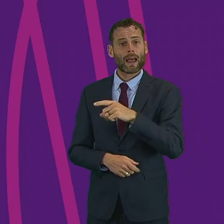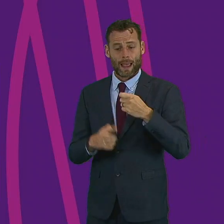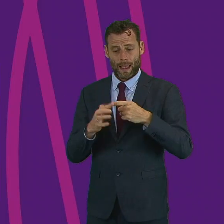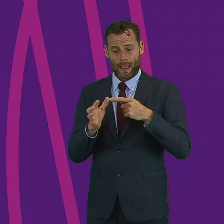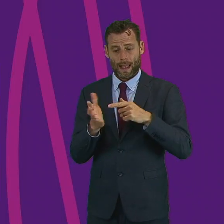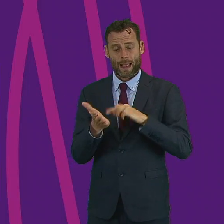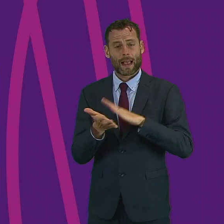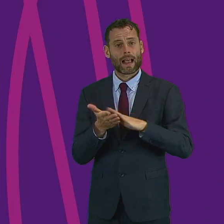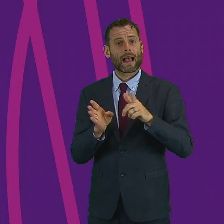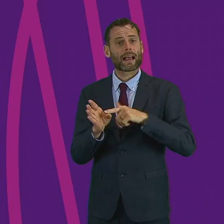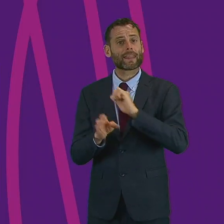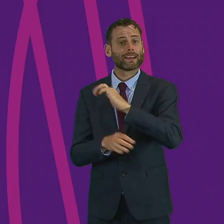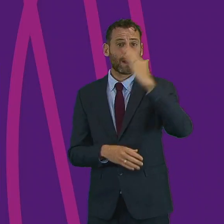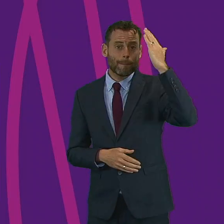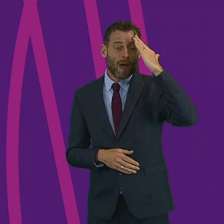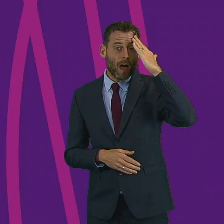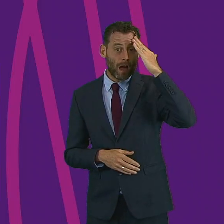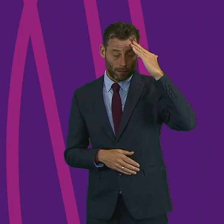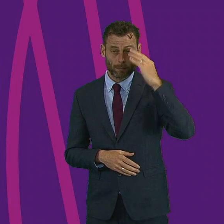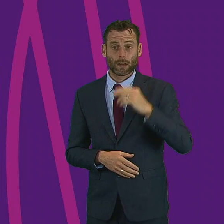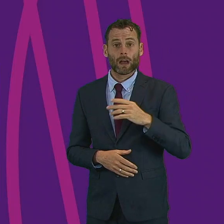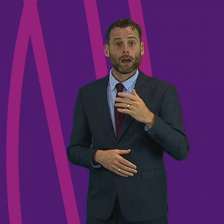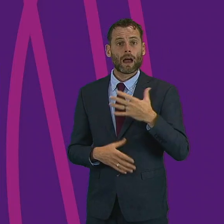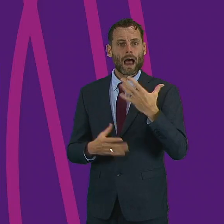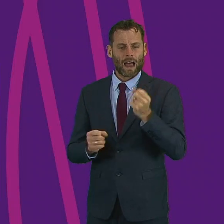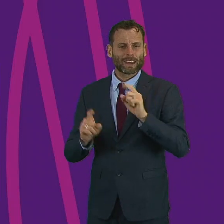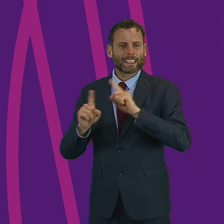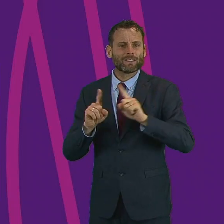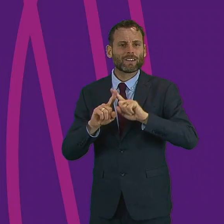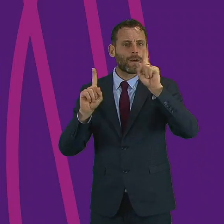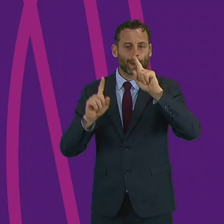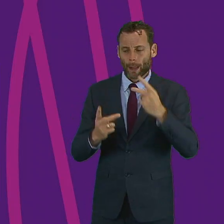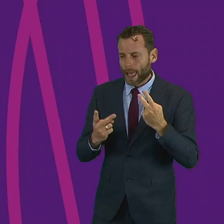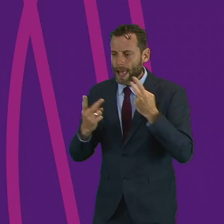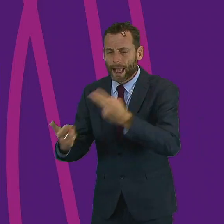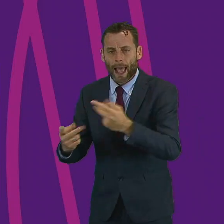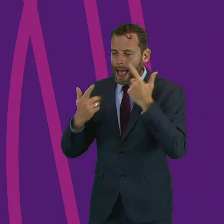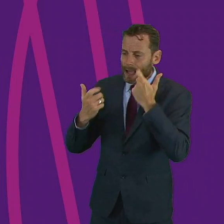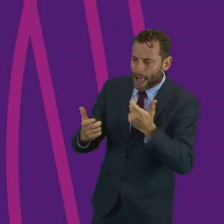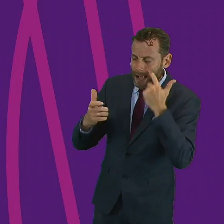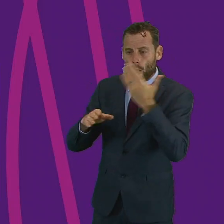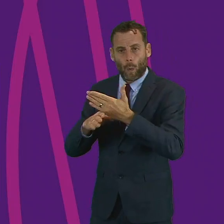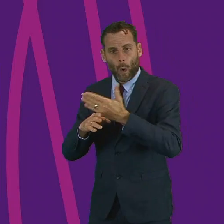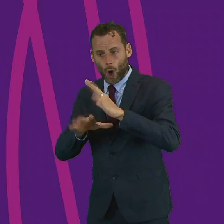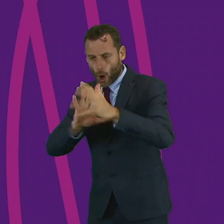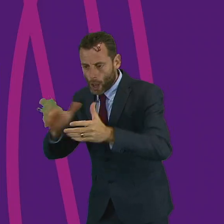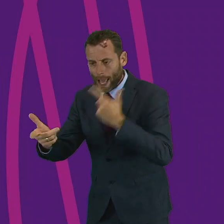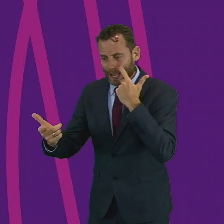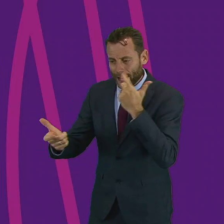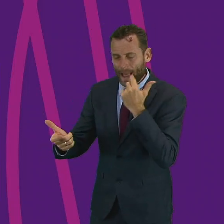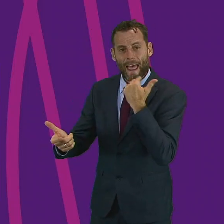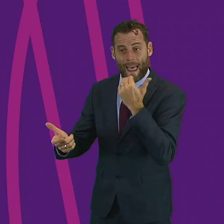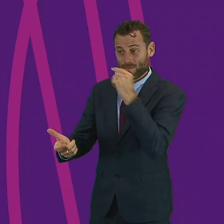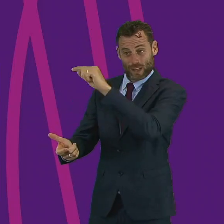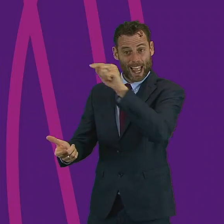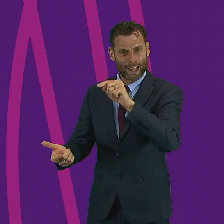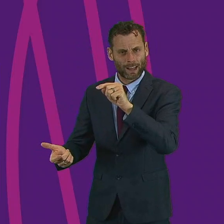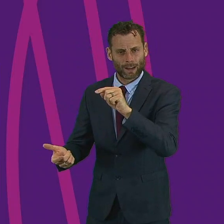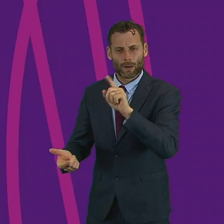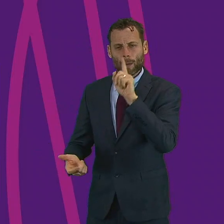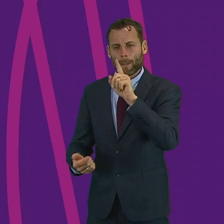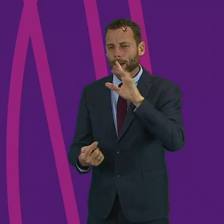more difficult and actually at times more genuinely upsetting than the range of decisions we've had to take around care homes. We all want to allow families